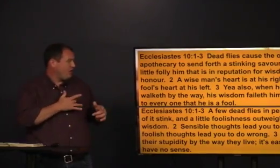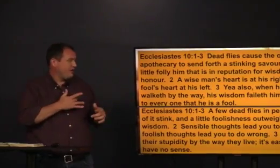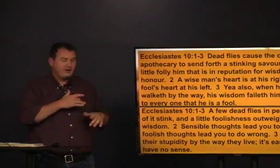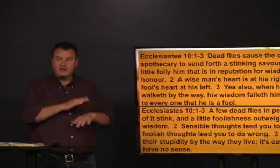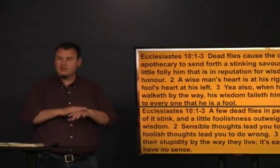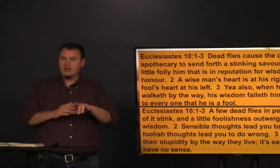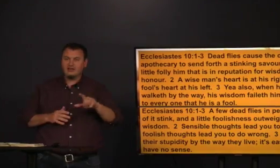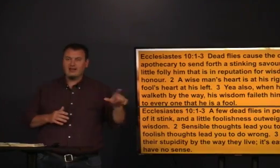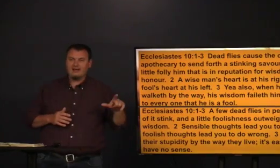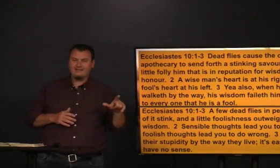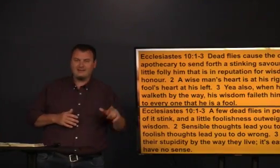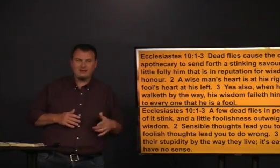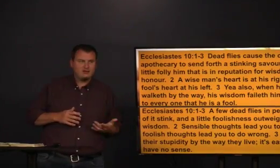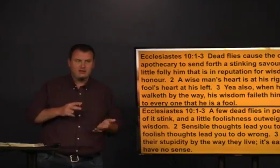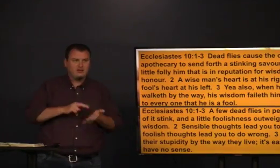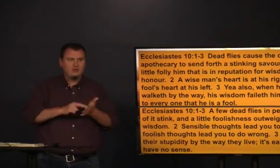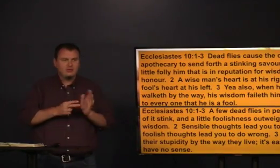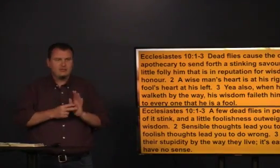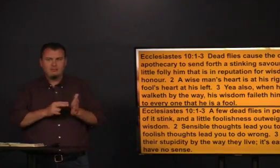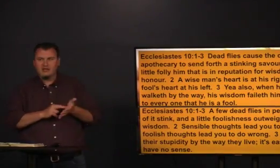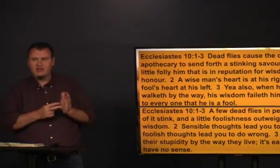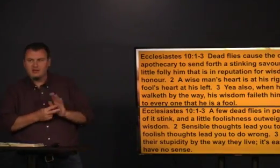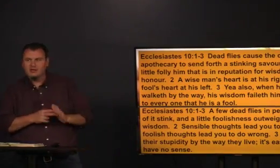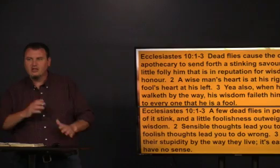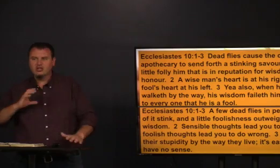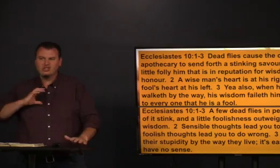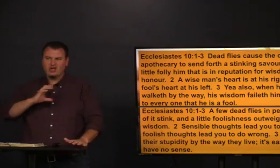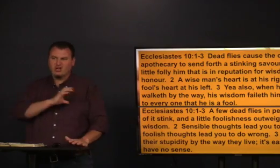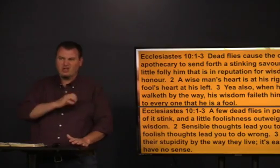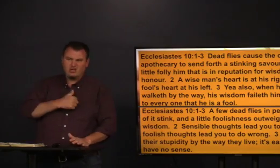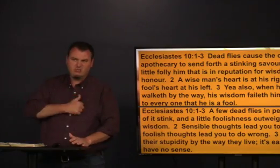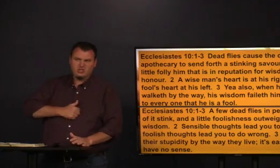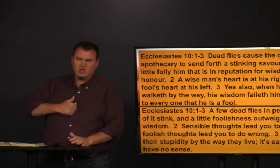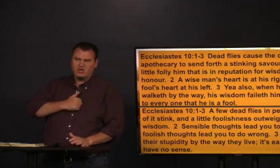heart is on the left. What's it mean? Charlotte, I'm sorry.